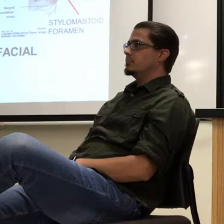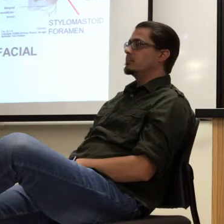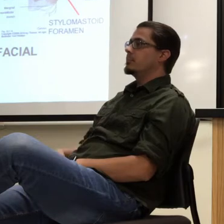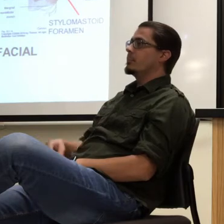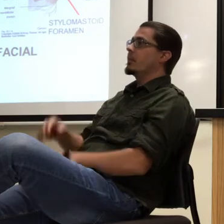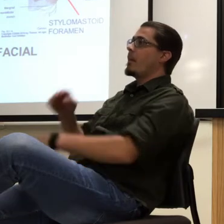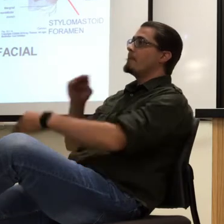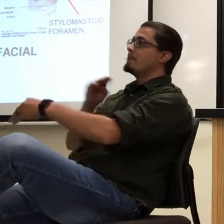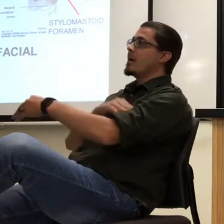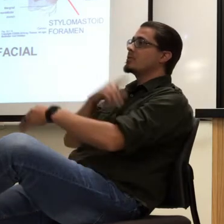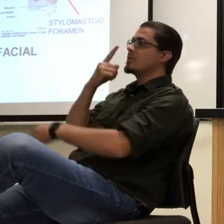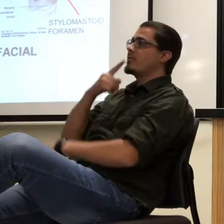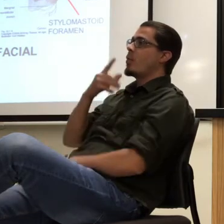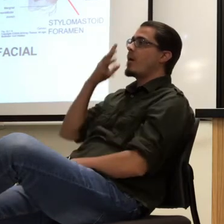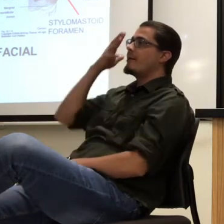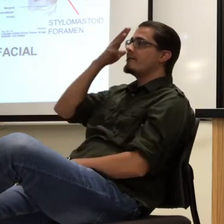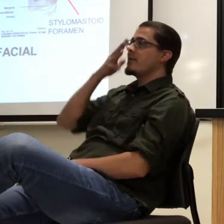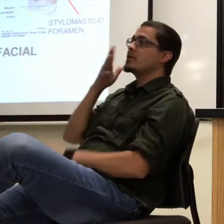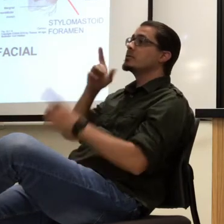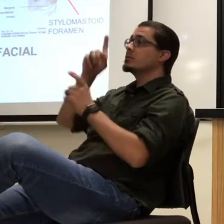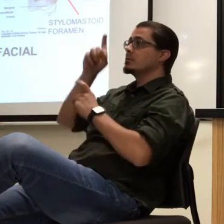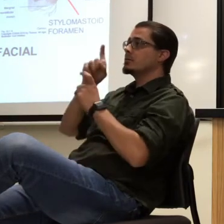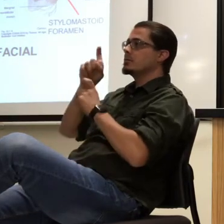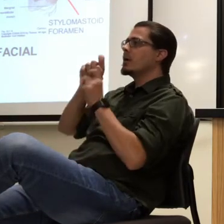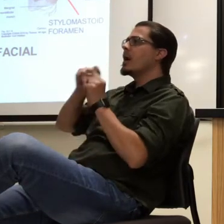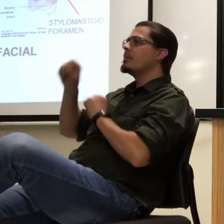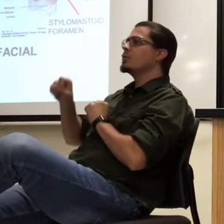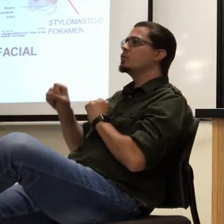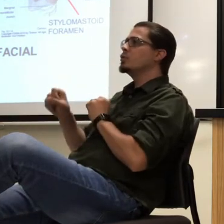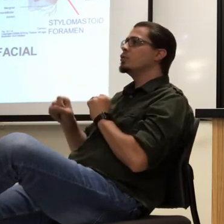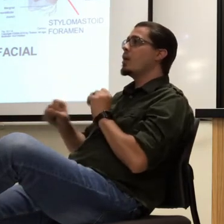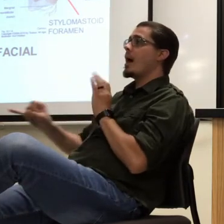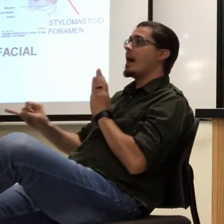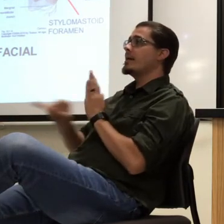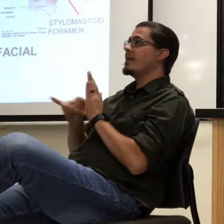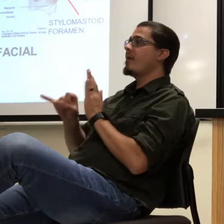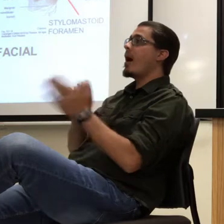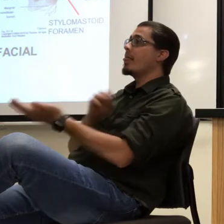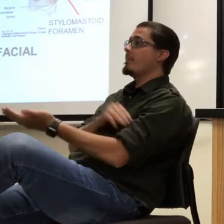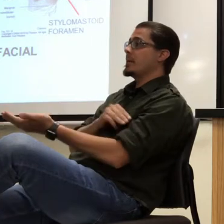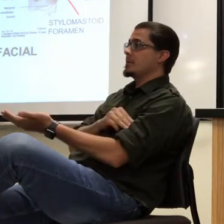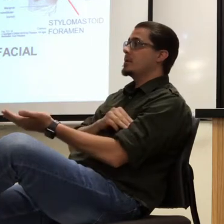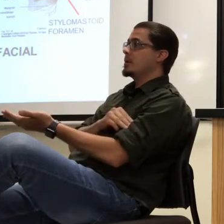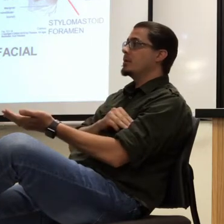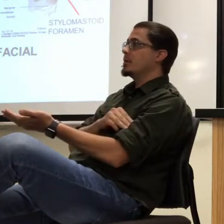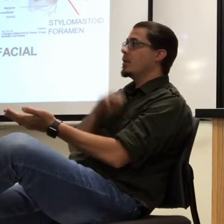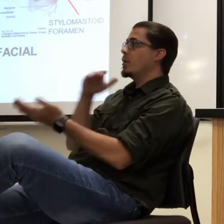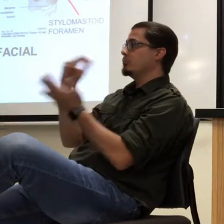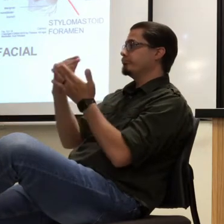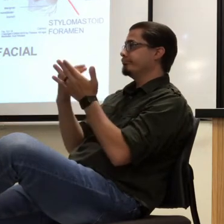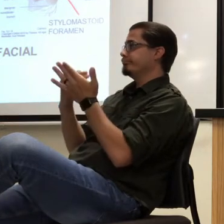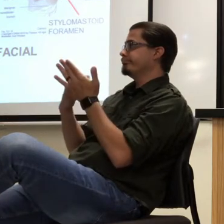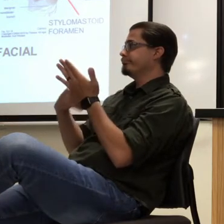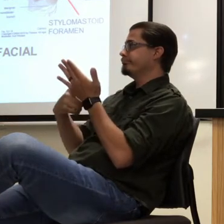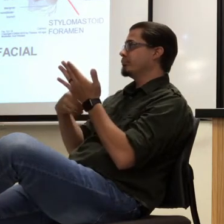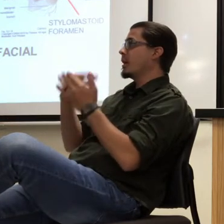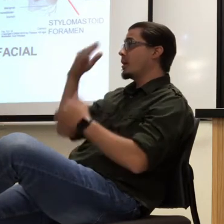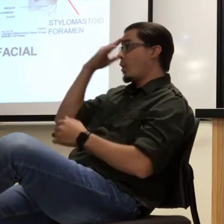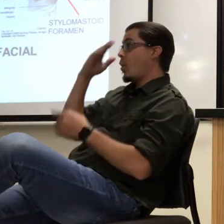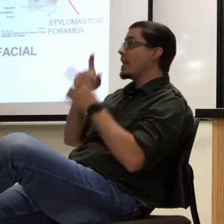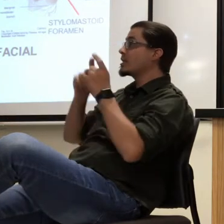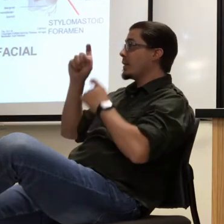Muscles of facial expression, well, be able to ID the muscle. I'm going to go through them. And know the